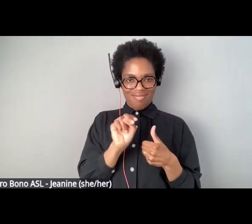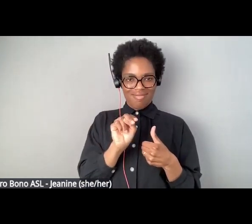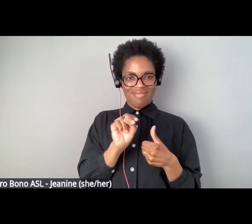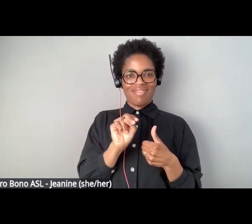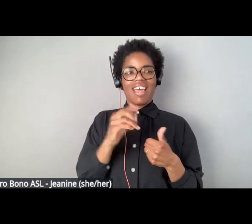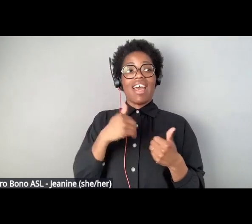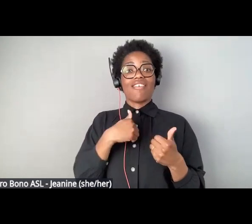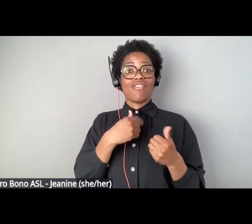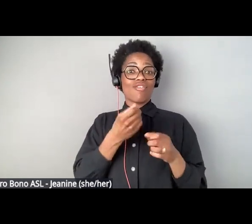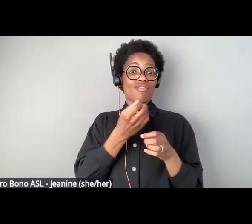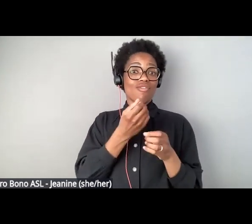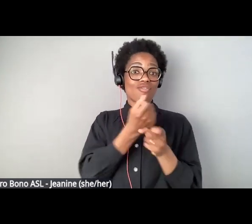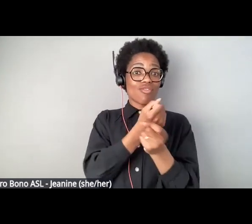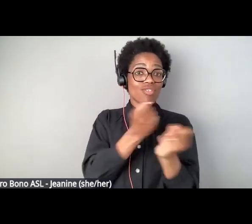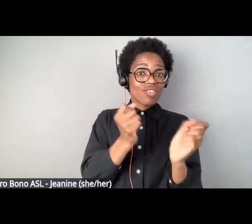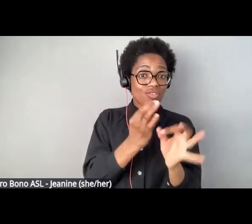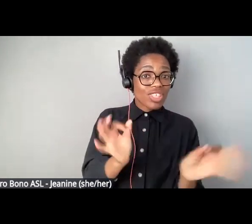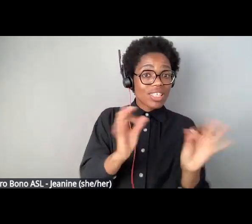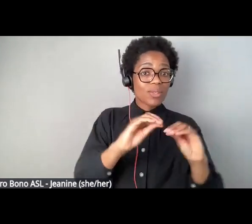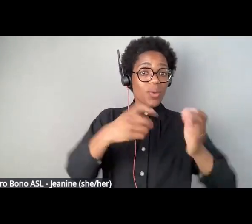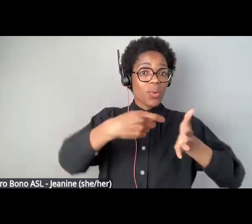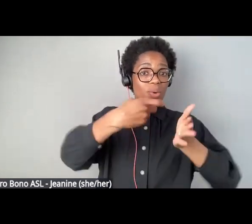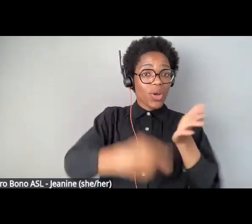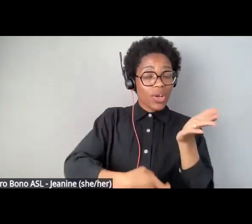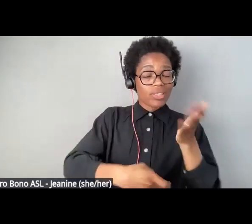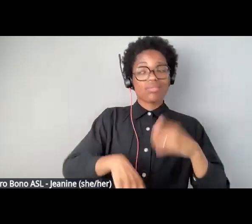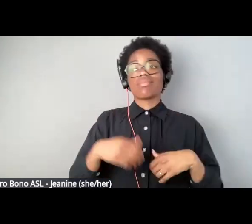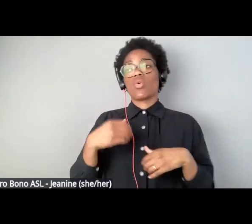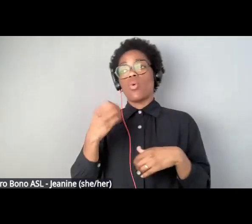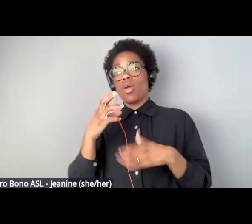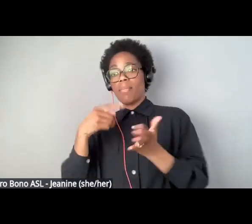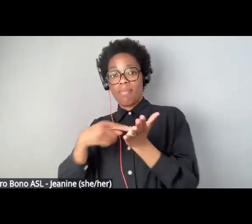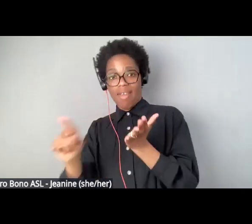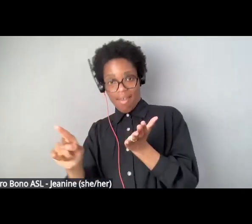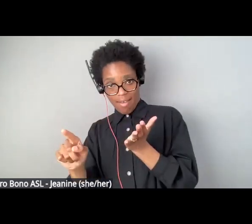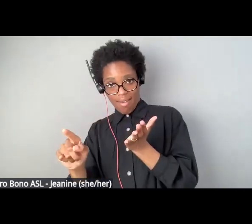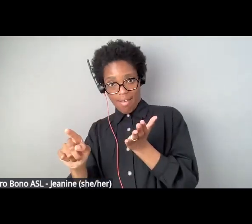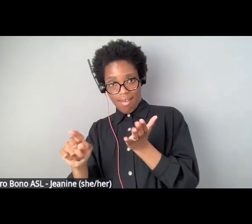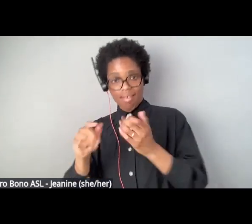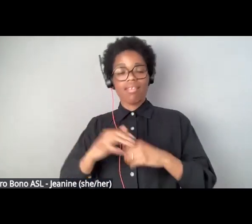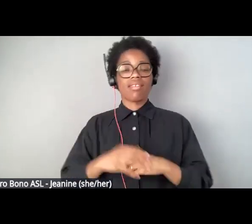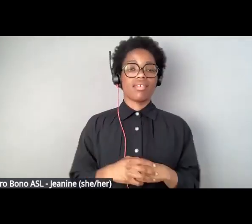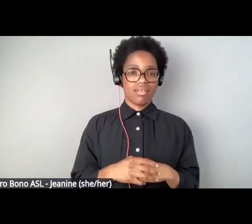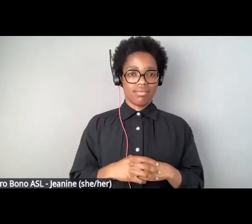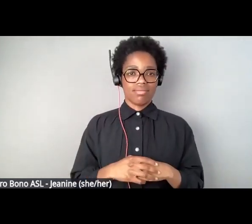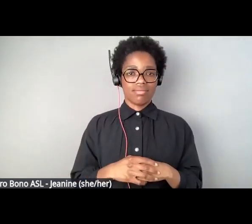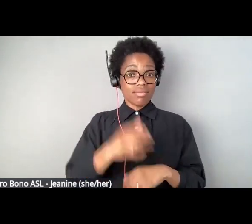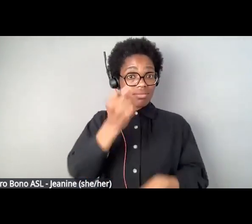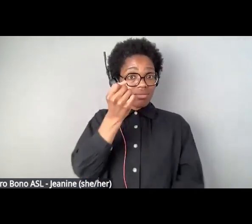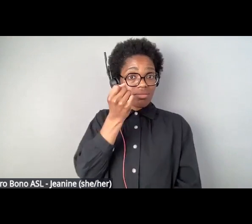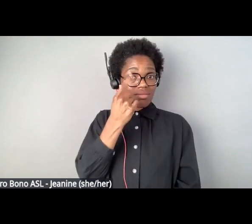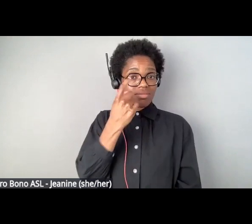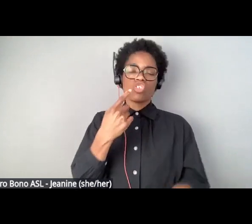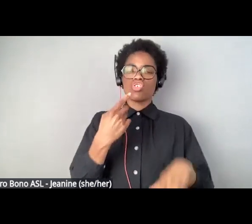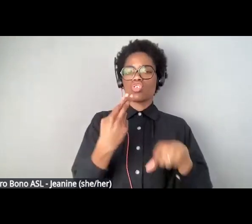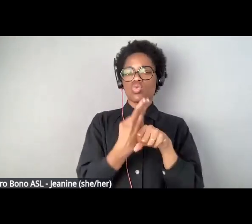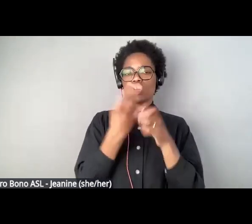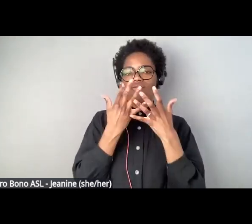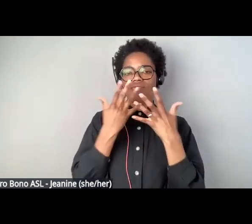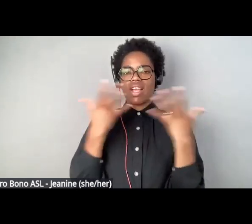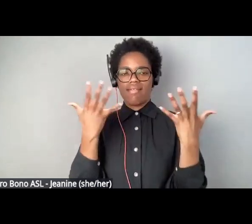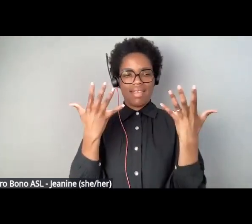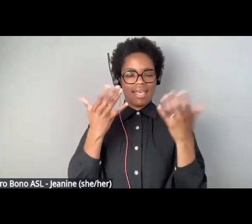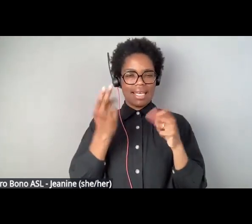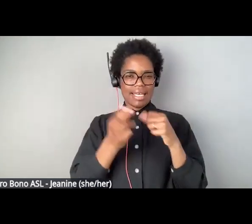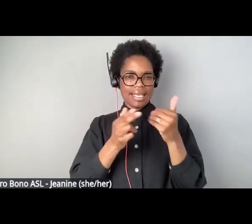a paid tier with more features. Proton of these two has a more user-friendly interface. So if that's really what you're looking